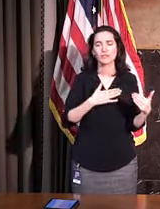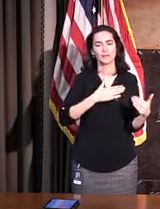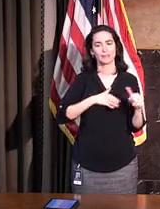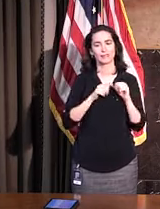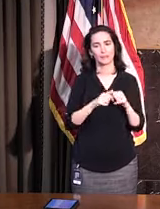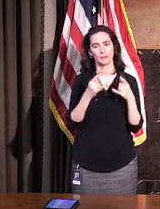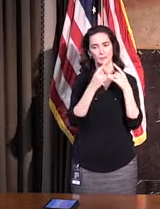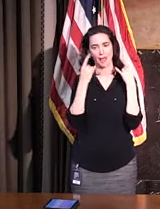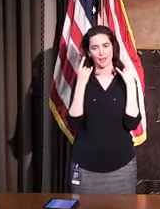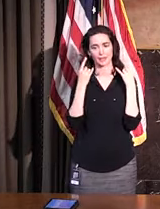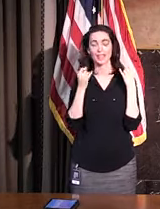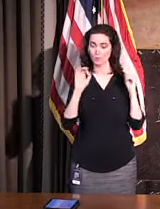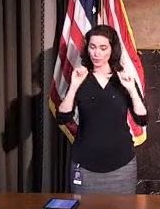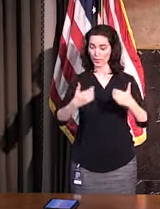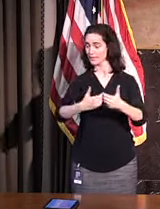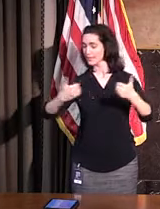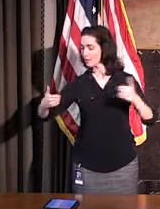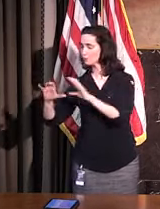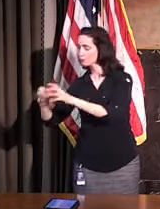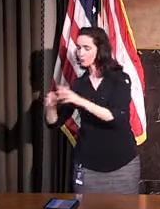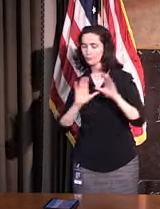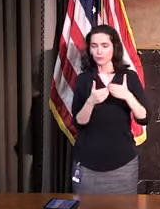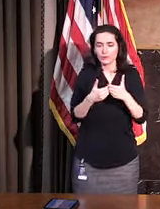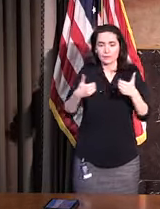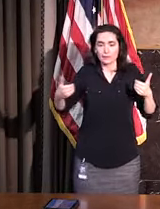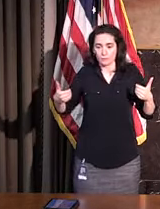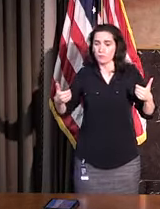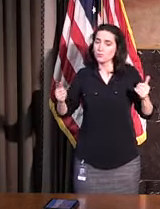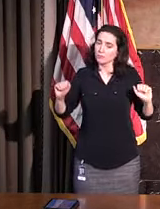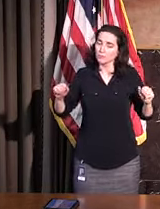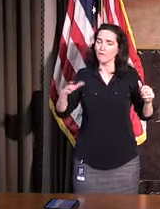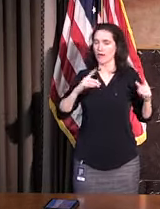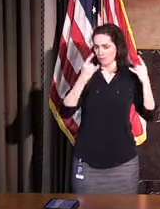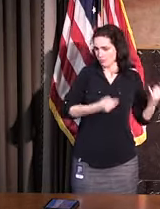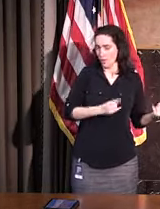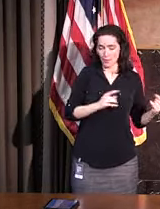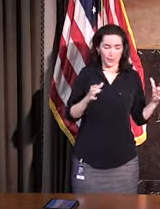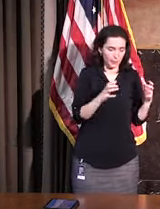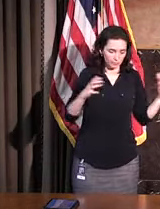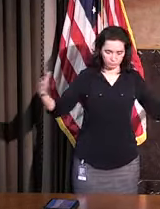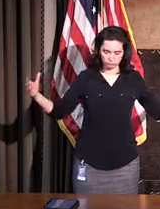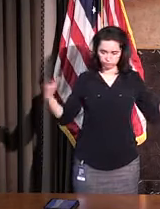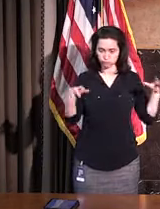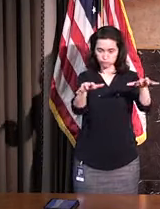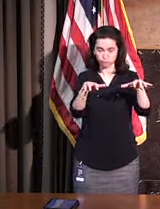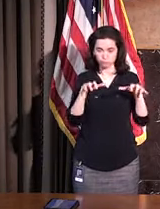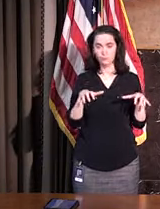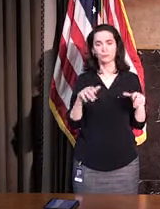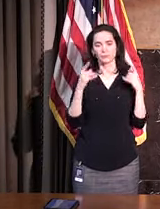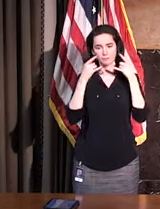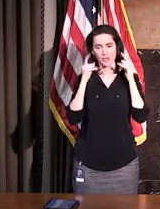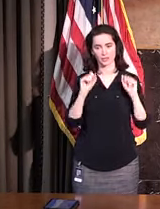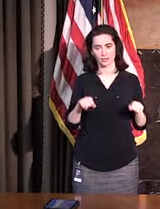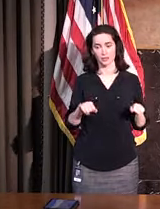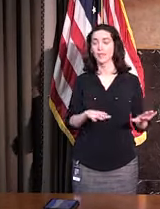to be accomplished in that setting. Continue to get tested for COVID if you do show COVID-like symptoms.